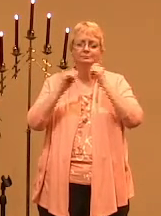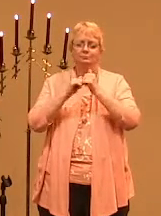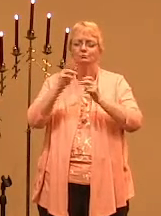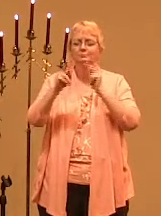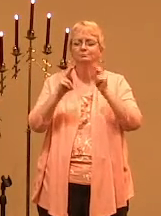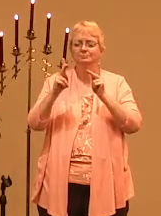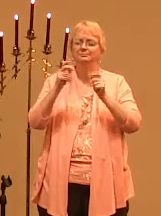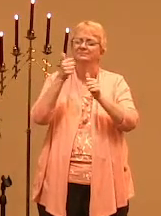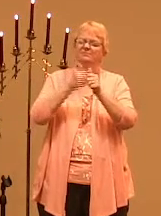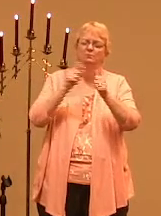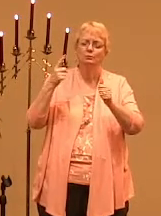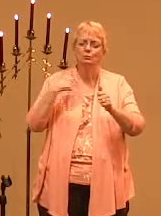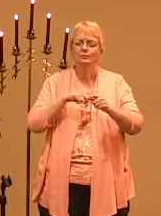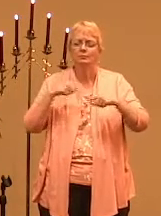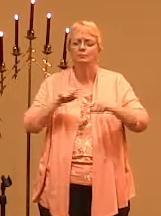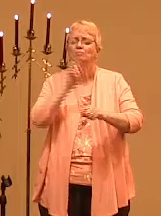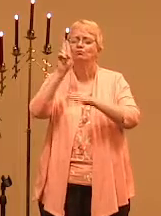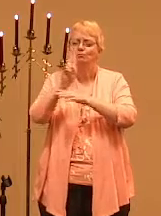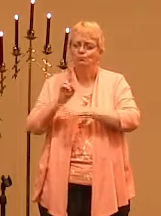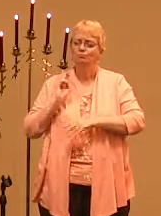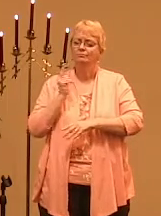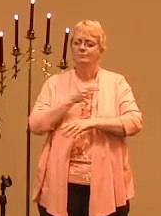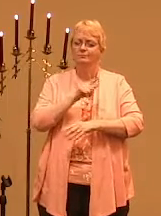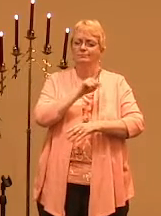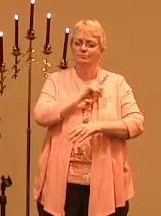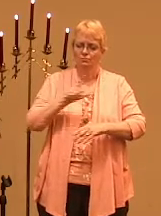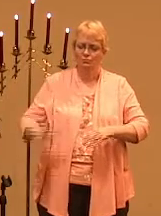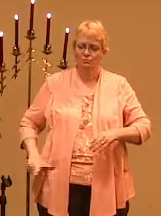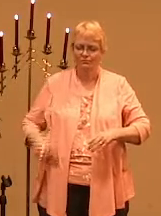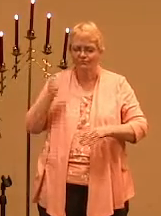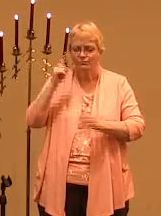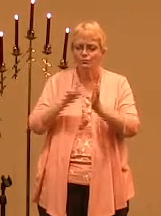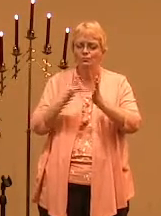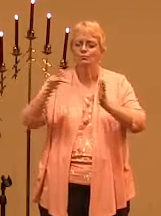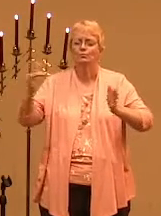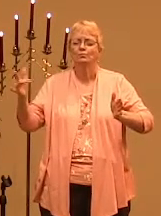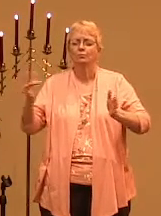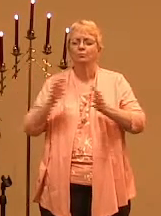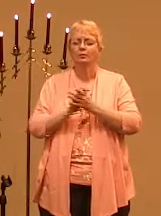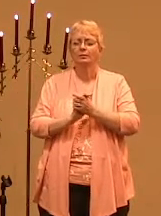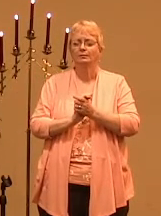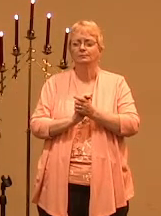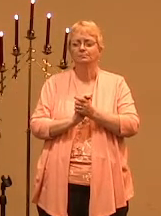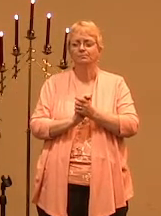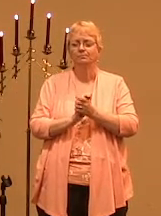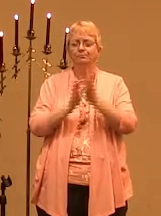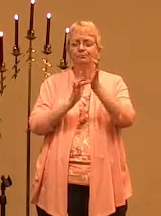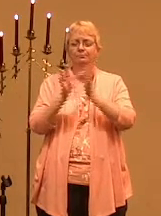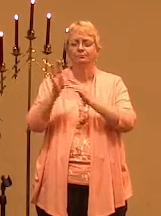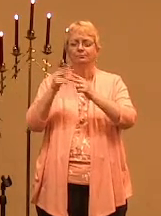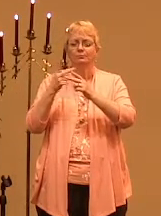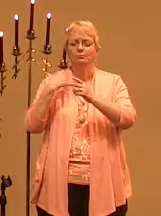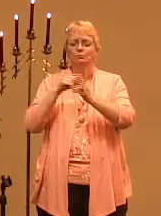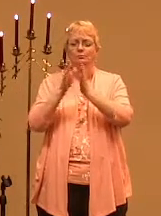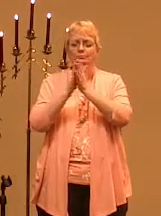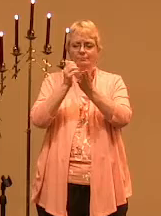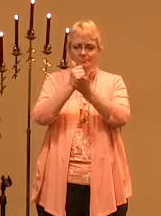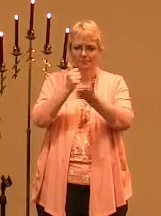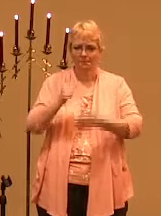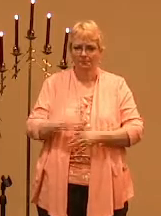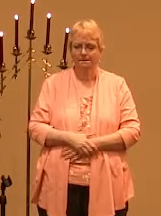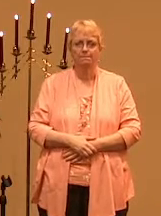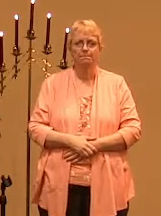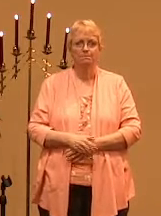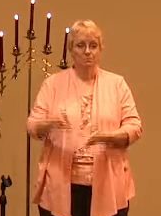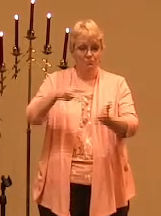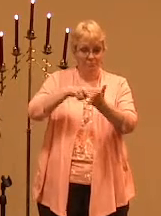go. Use us for your glory and your purposes, and be exalted and glorified as we worship you in this closing song. In Jesus' name, amen. Amen.